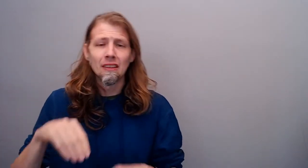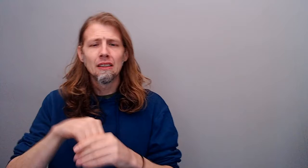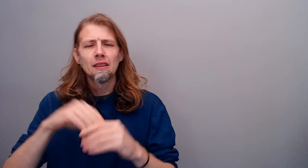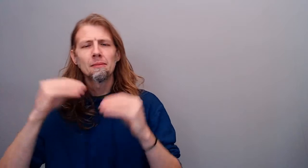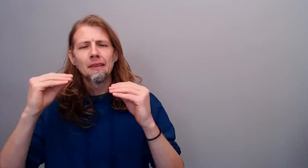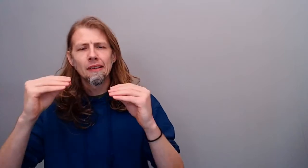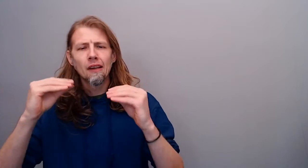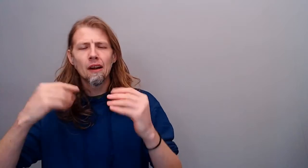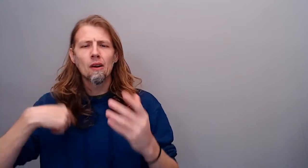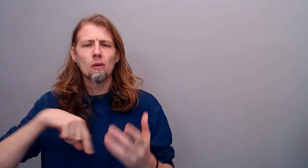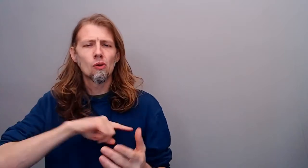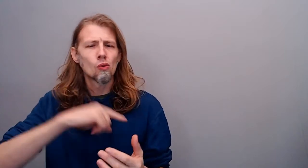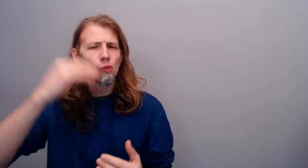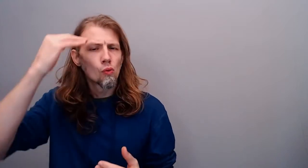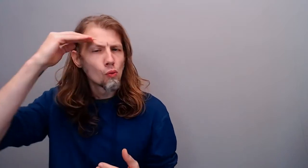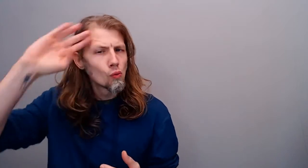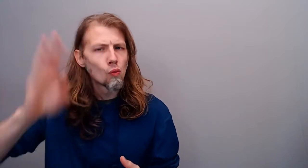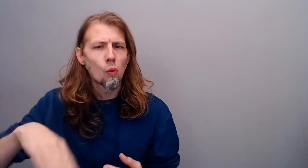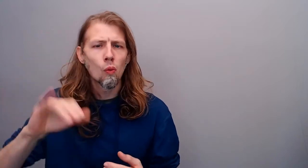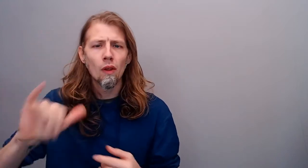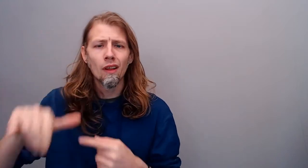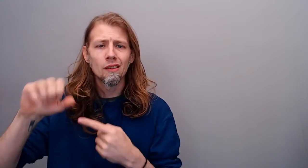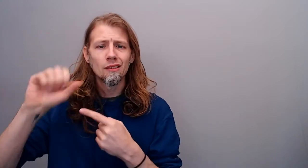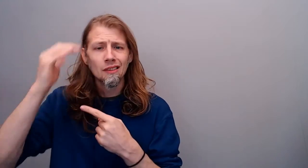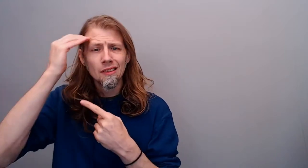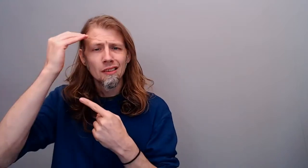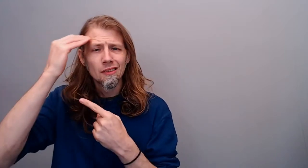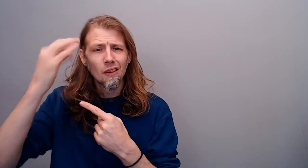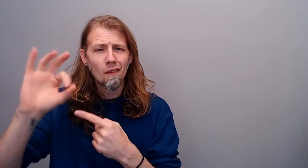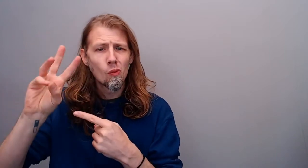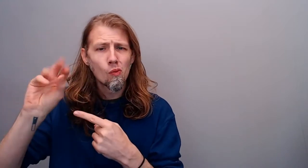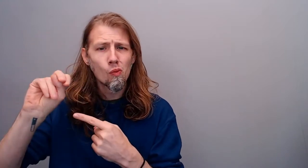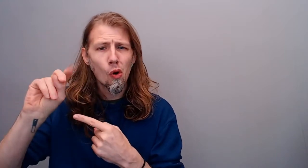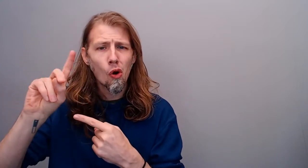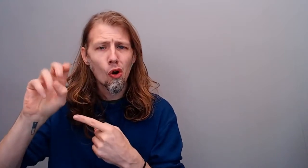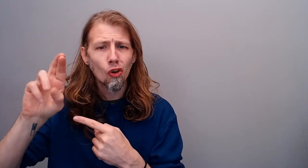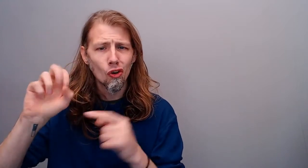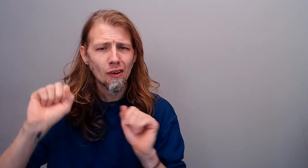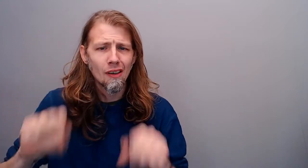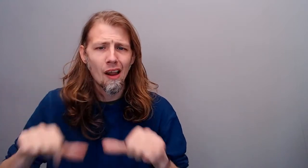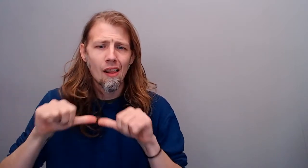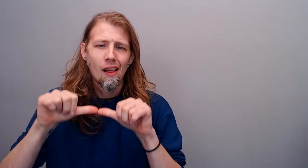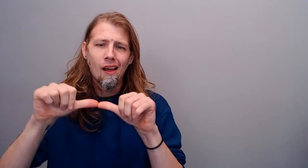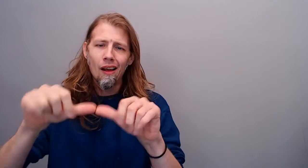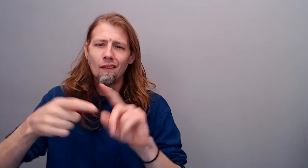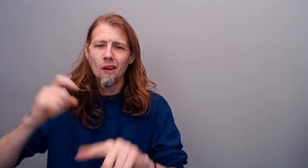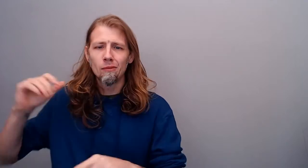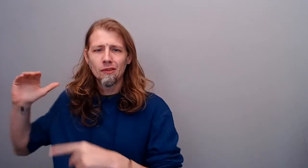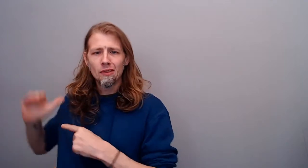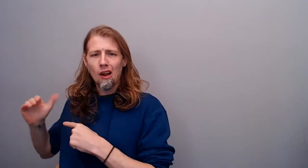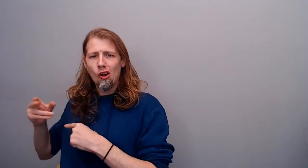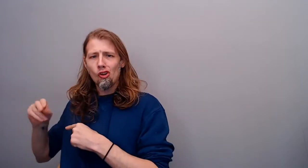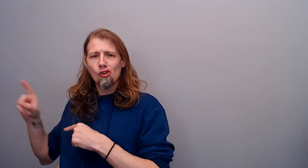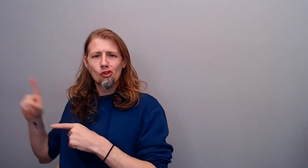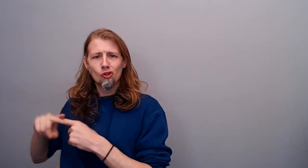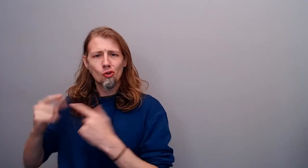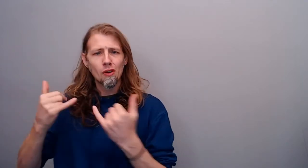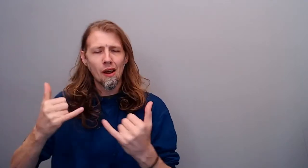egg? In education, we know that a sense of wonder can last from childhood through adulthood if